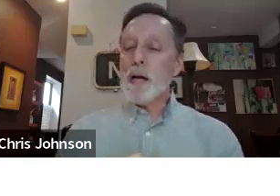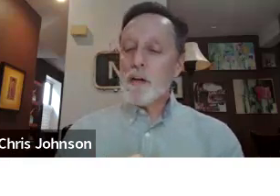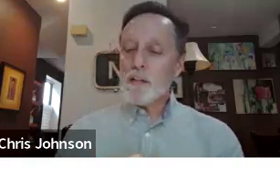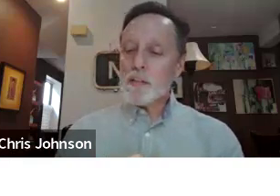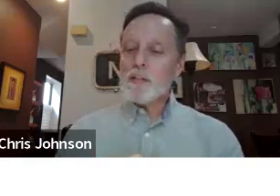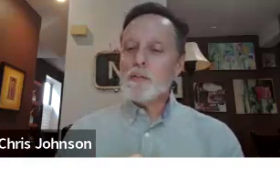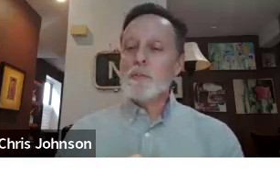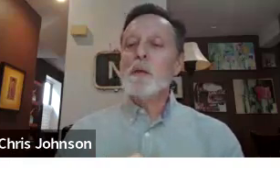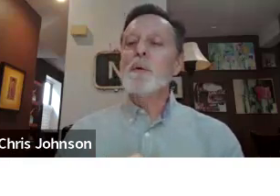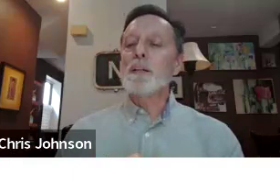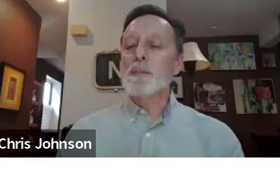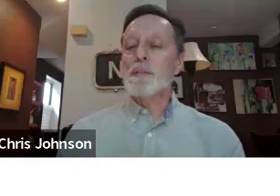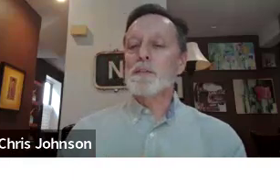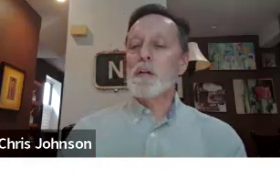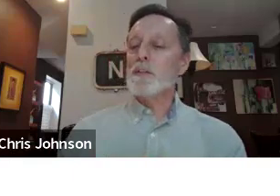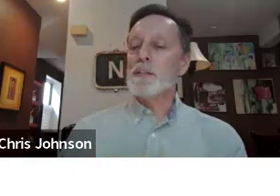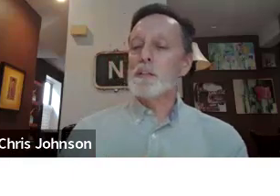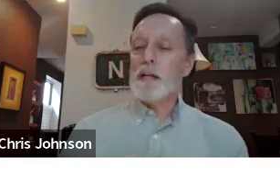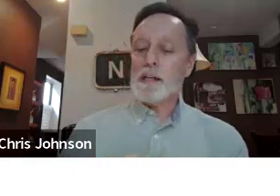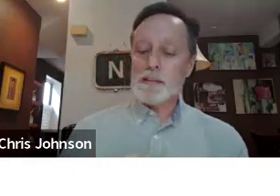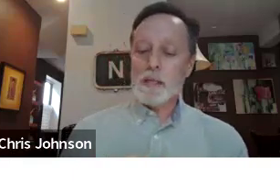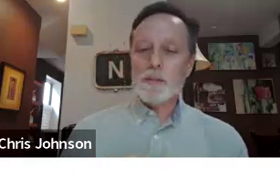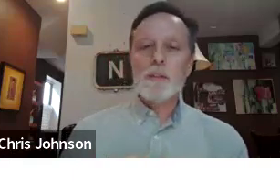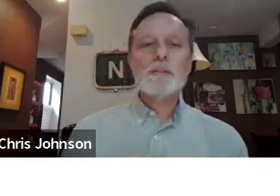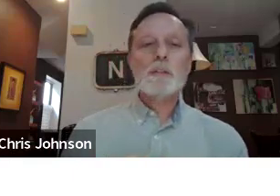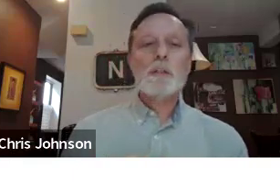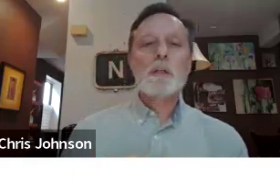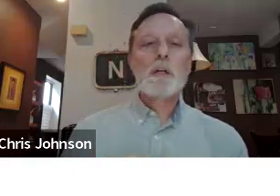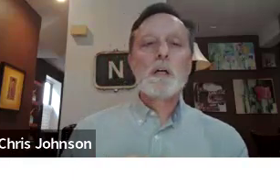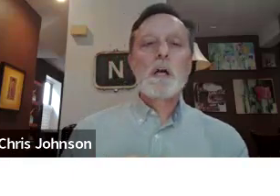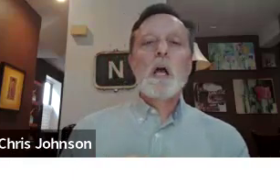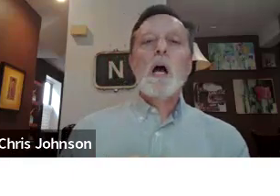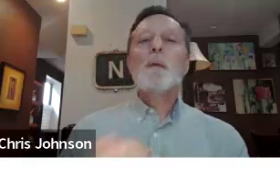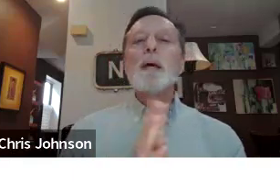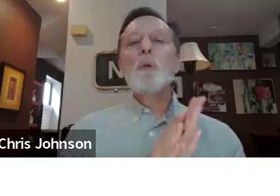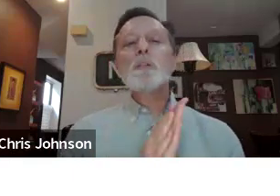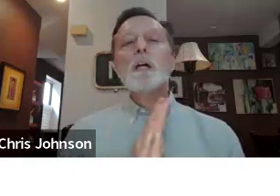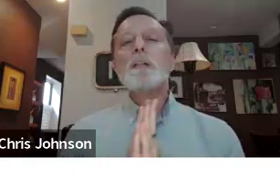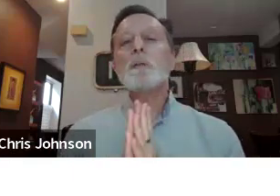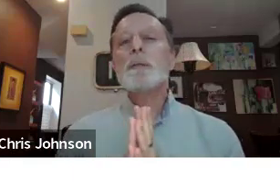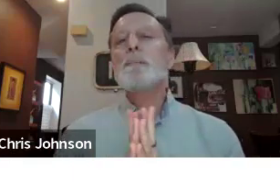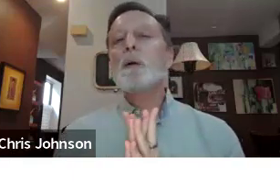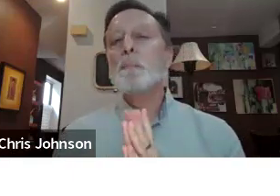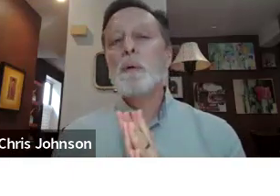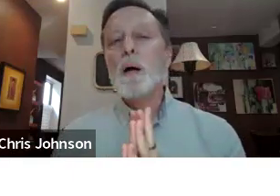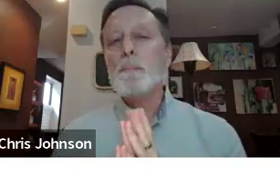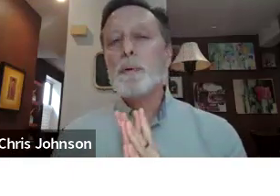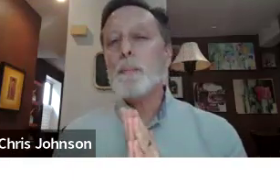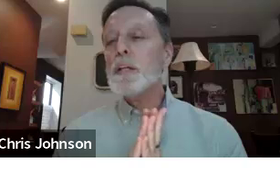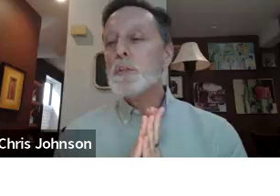So if you have volunteers, you may want to consider volunteer accident medical. And we'll also talk a little bit